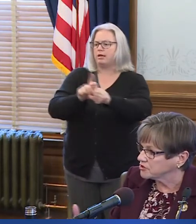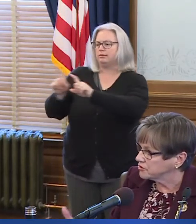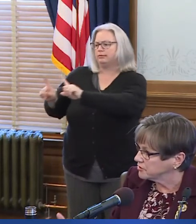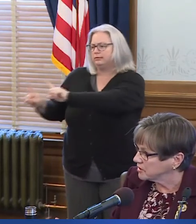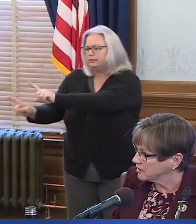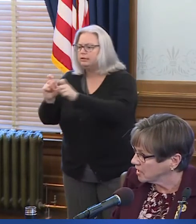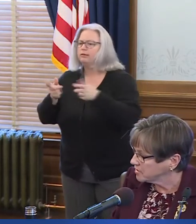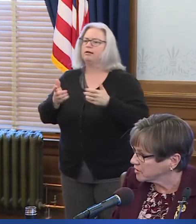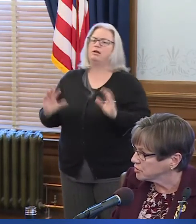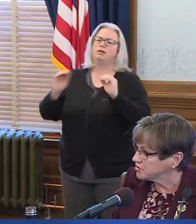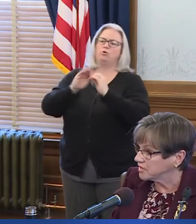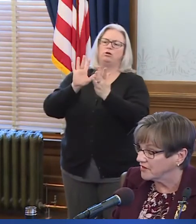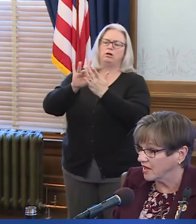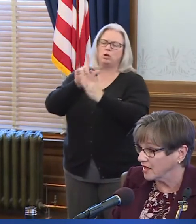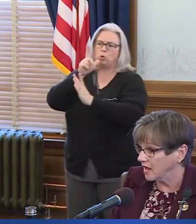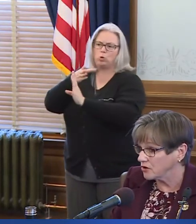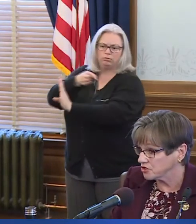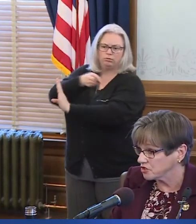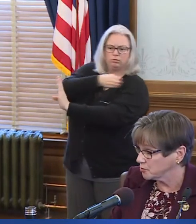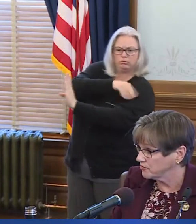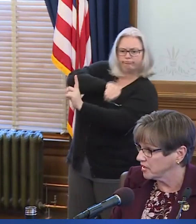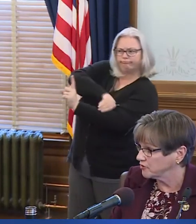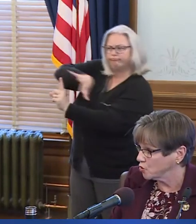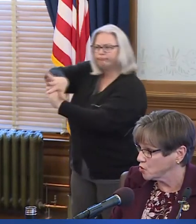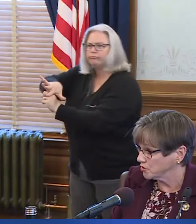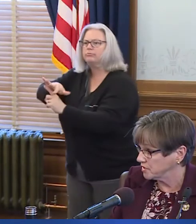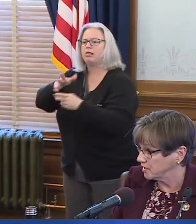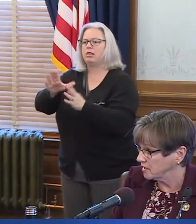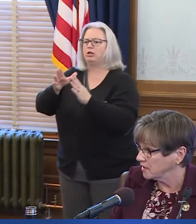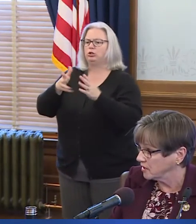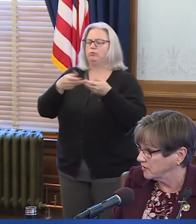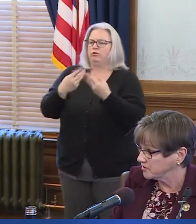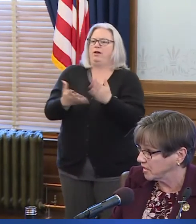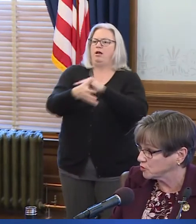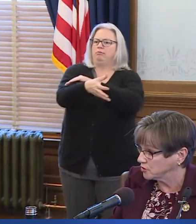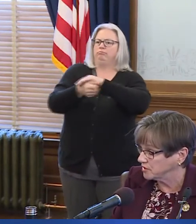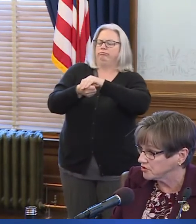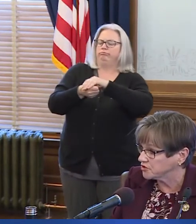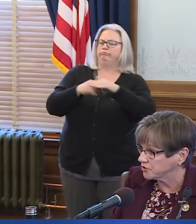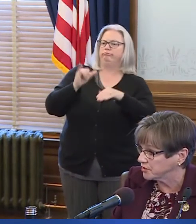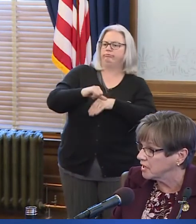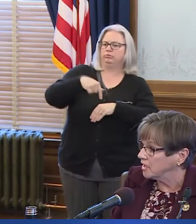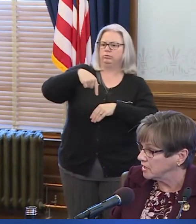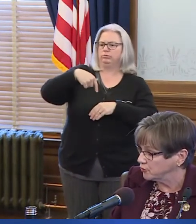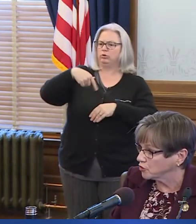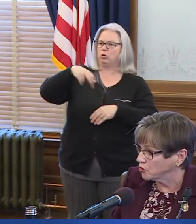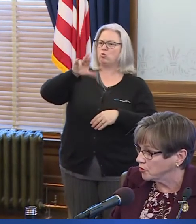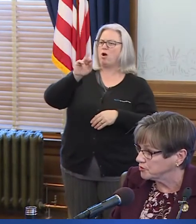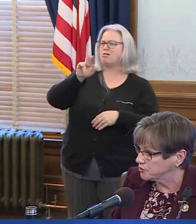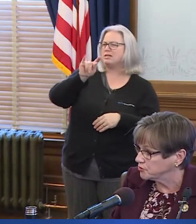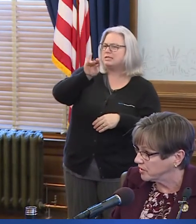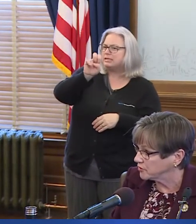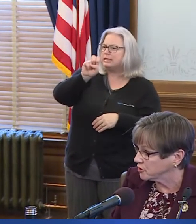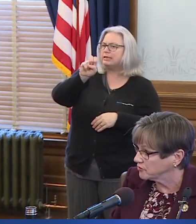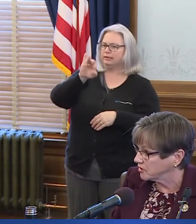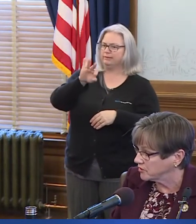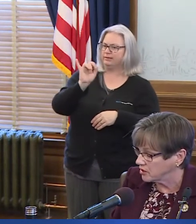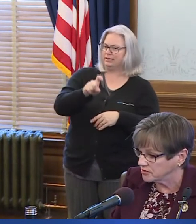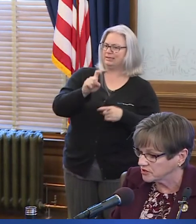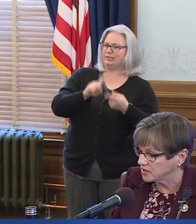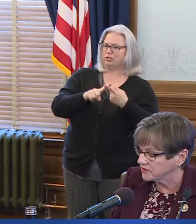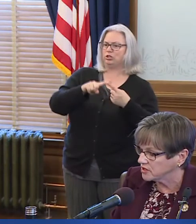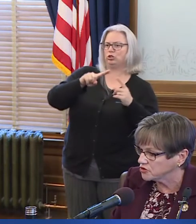allows us to do the contact tracing, and that allows us to provide the quarantining that's absolutely necessary if you're going to bend the curve